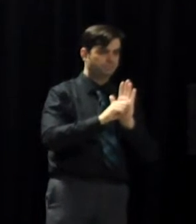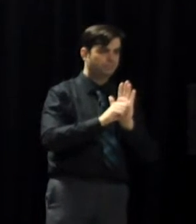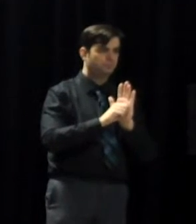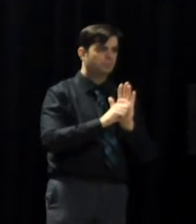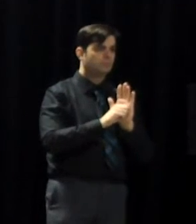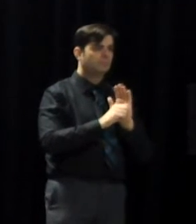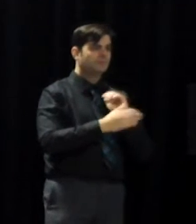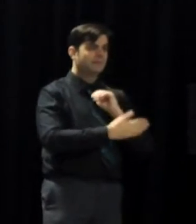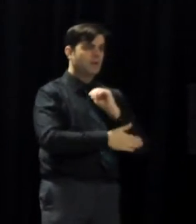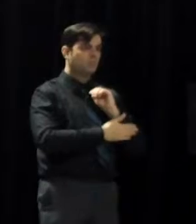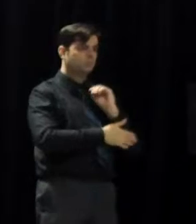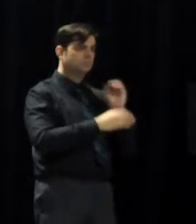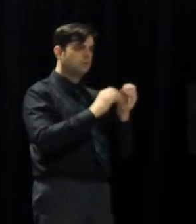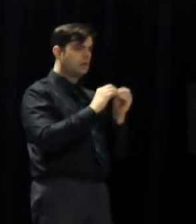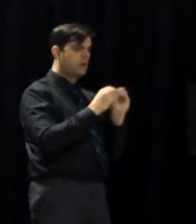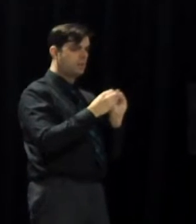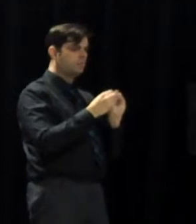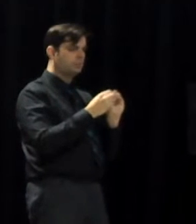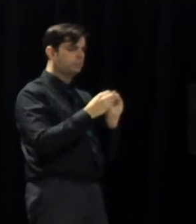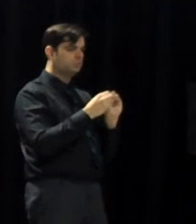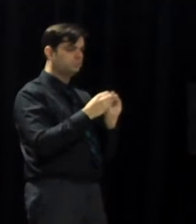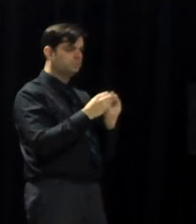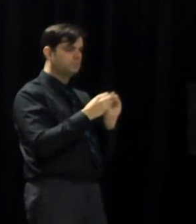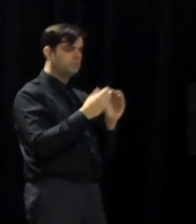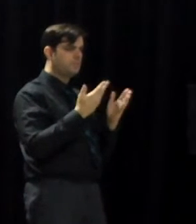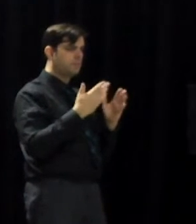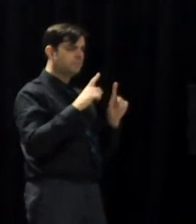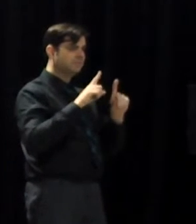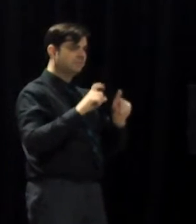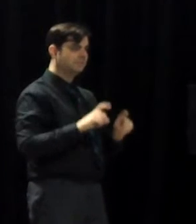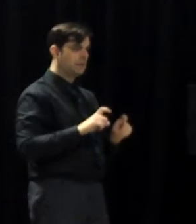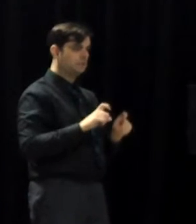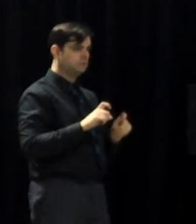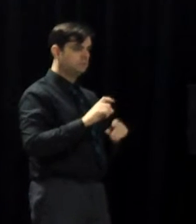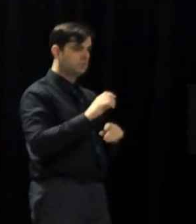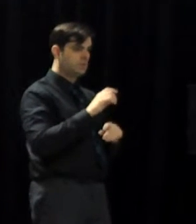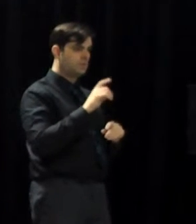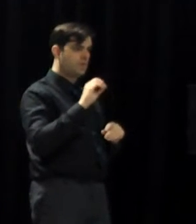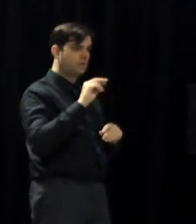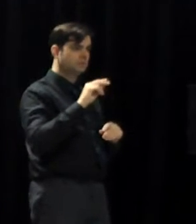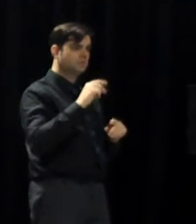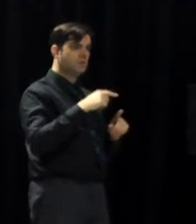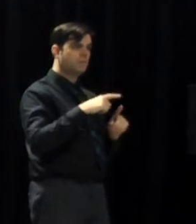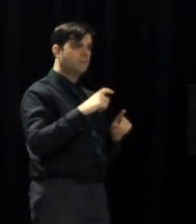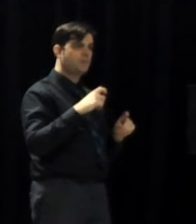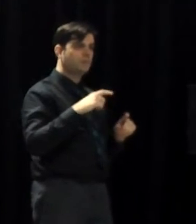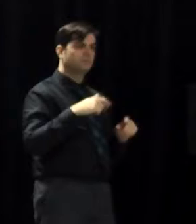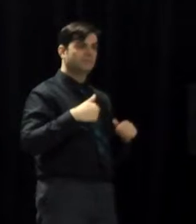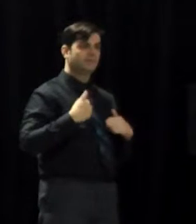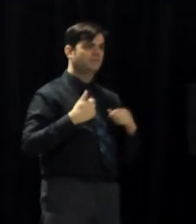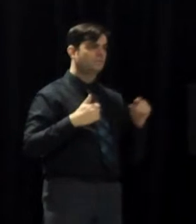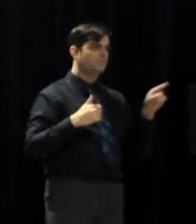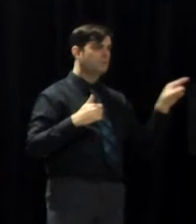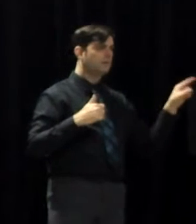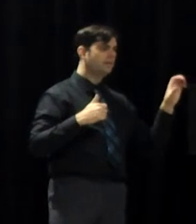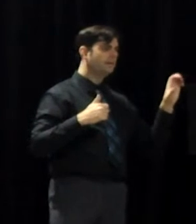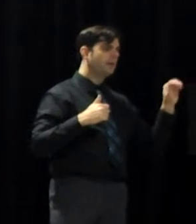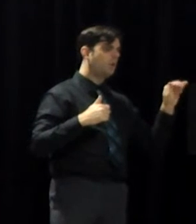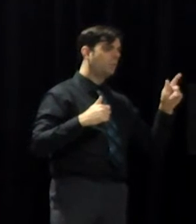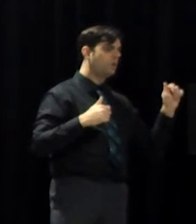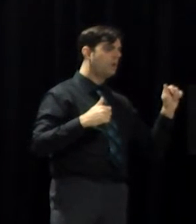could be in our county, but you could live in Cayuga. So that eventually becomes Cayuga's case. So we got a slew this